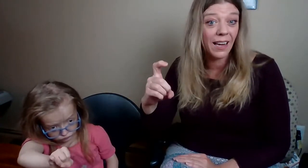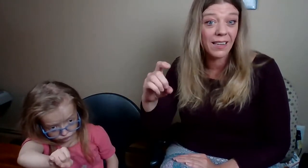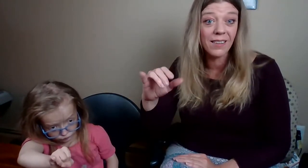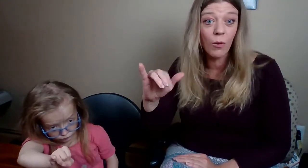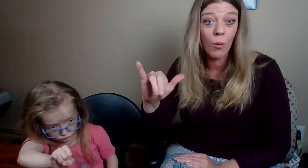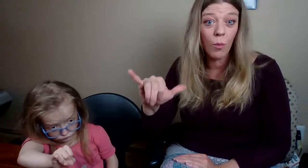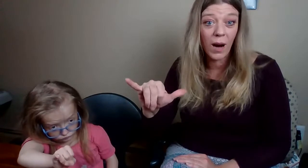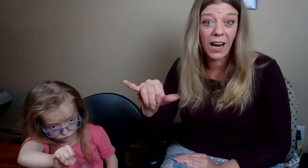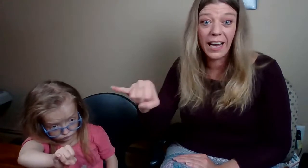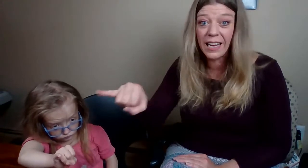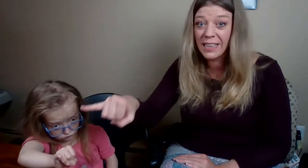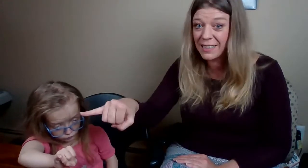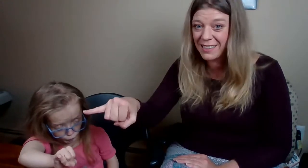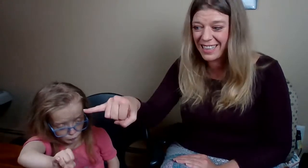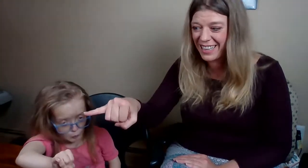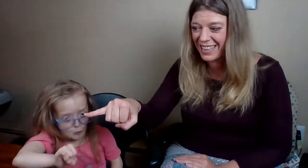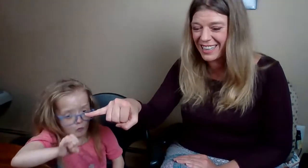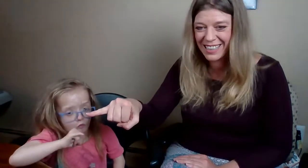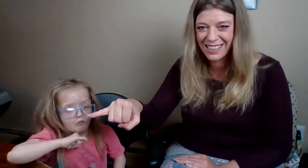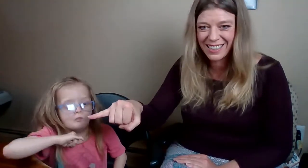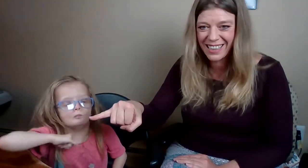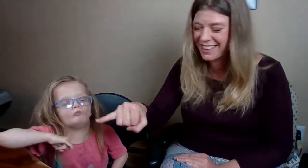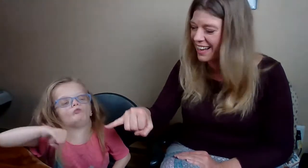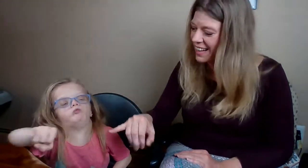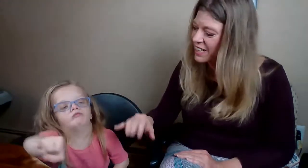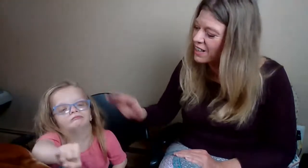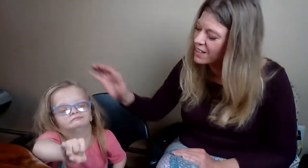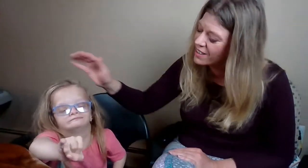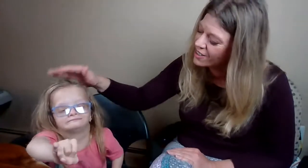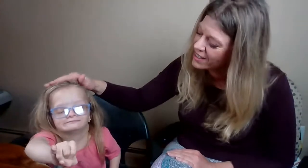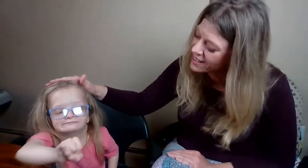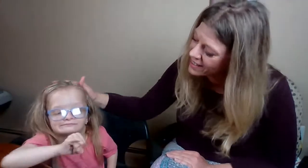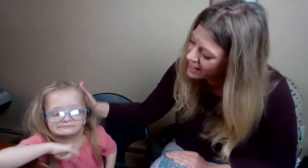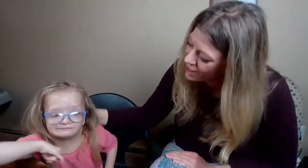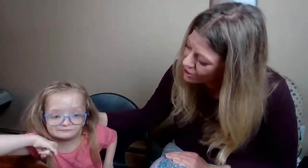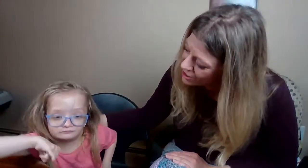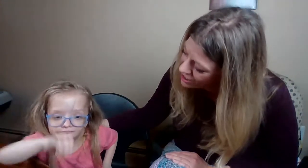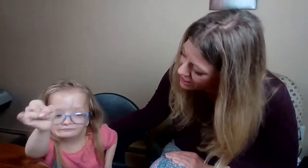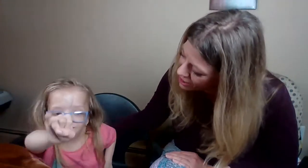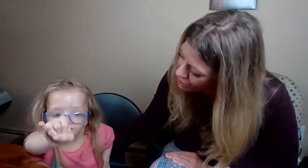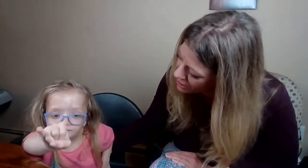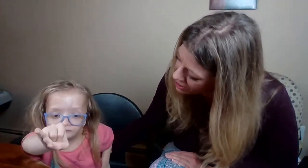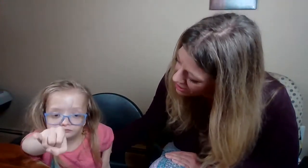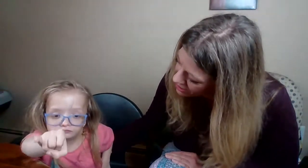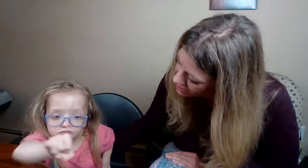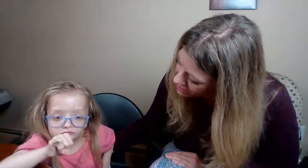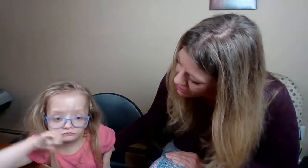X, Y, Z, like that. Goodness, kiddo, do you need to go get a drink?